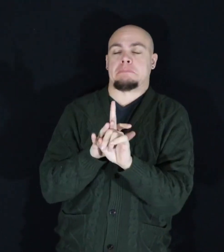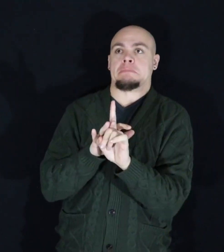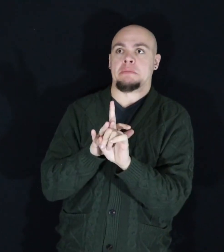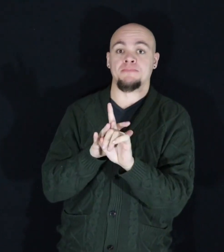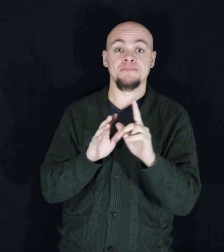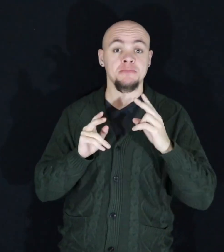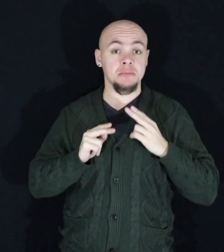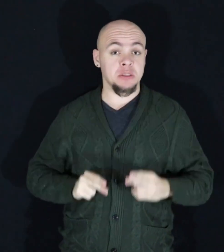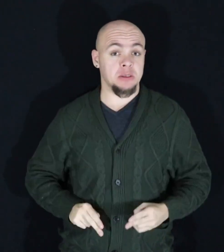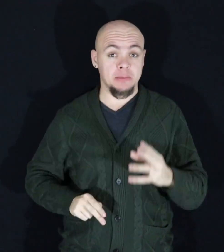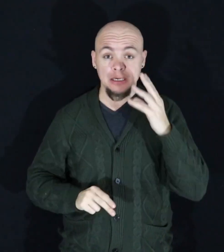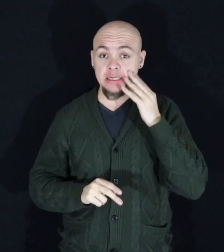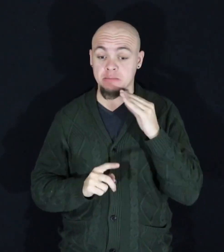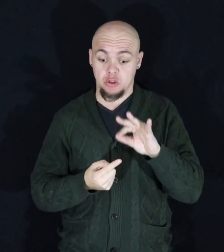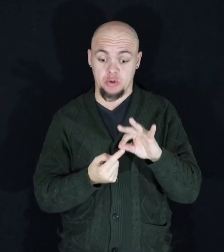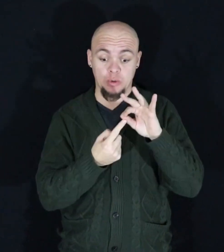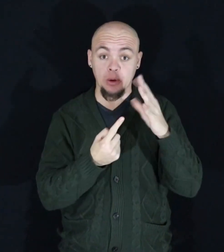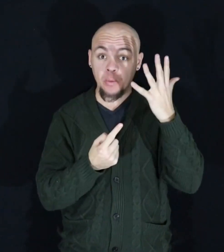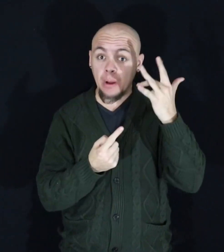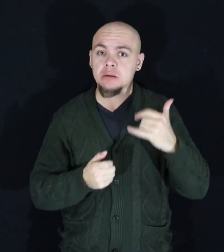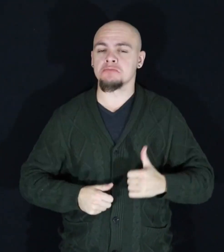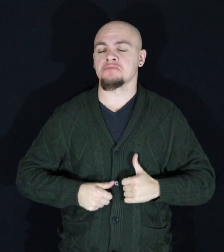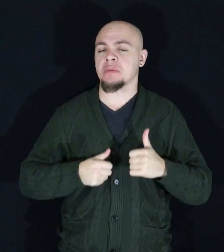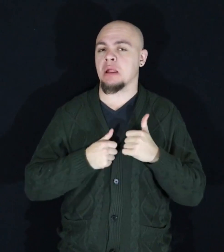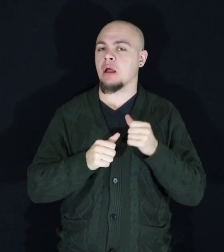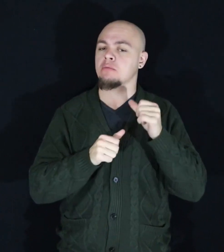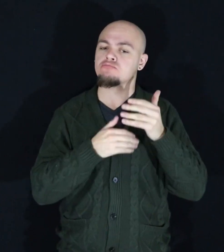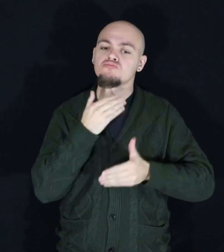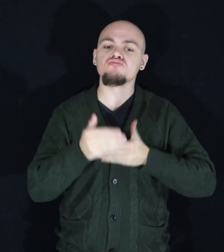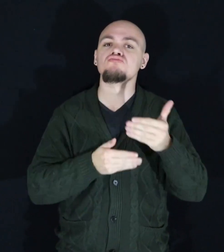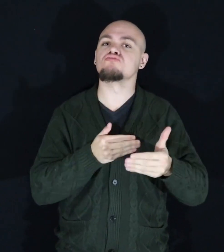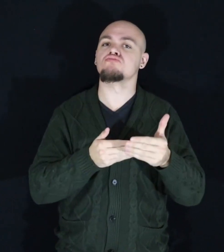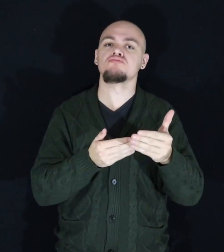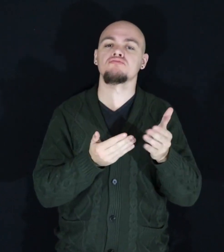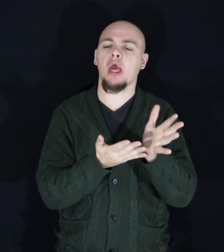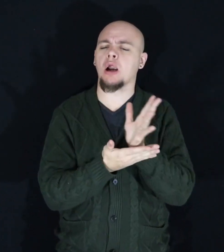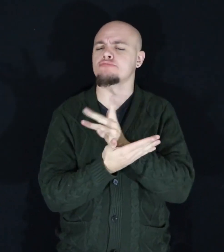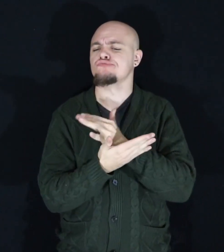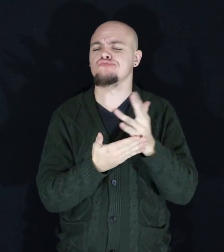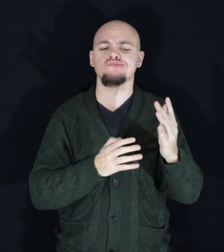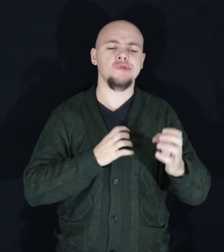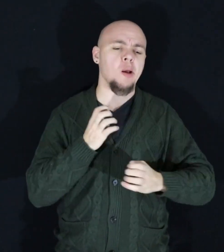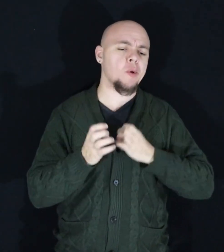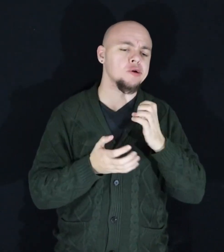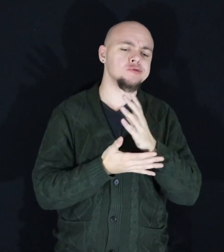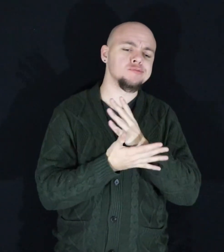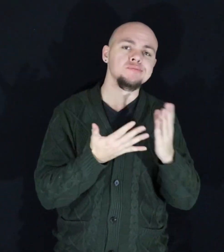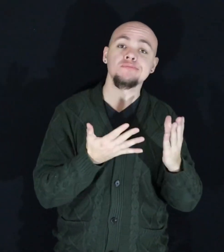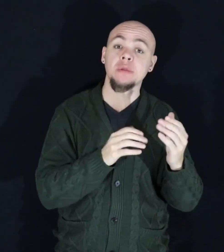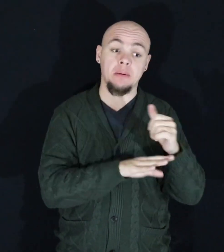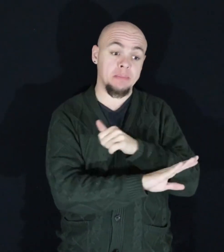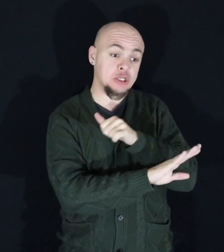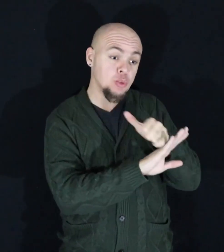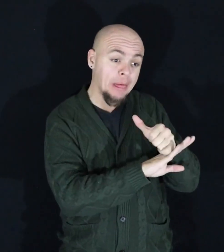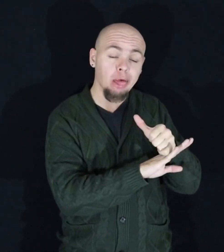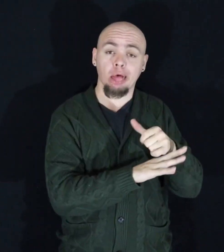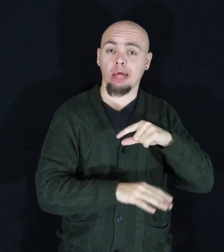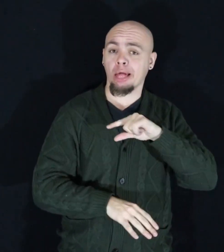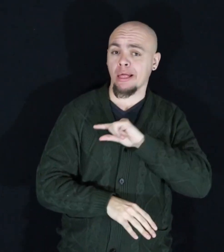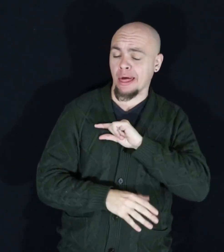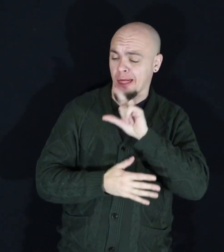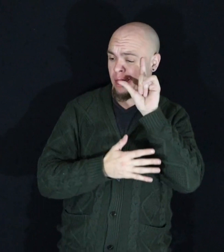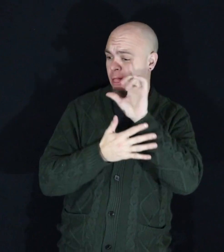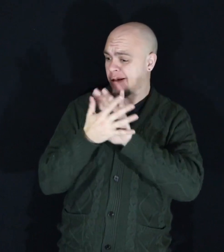Human experience is pretty unique because throughout life we go through a wide spectrum of emotion, from betrayal, guilt,